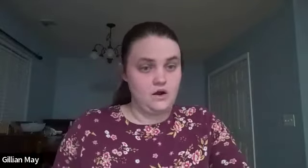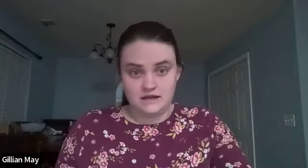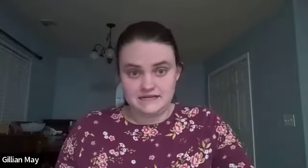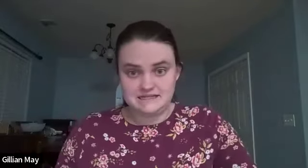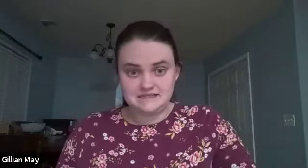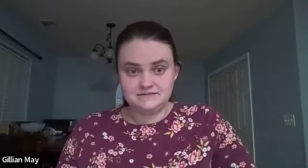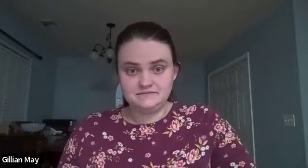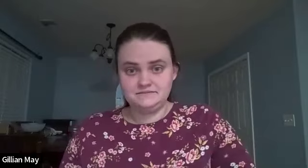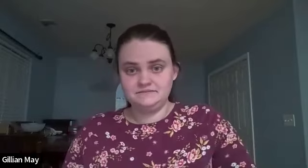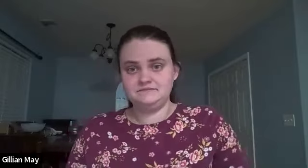honest,